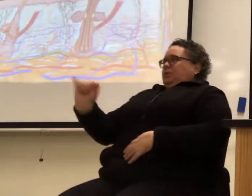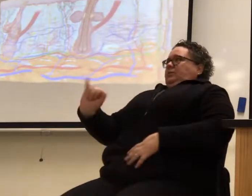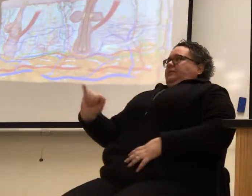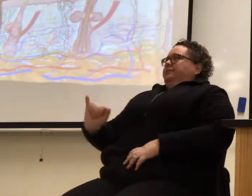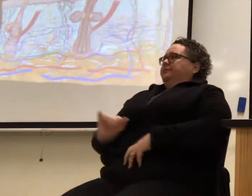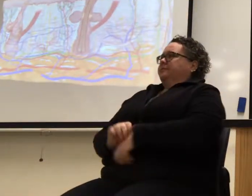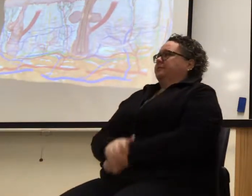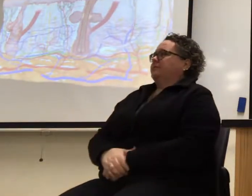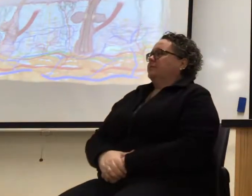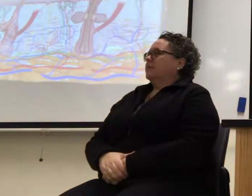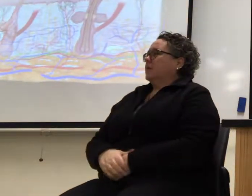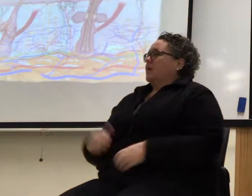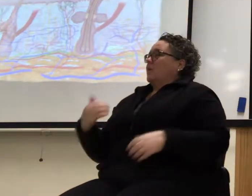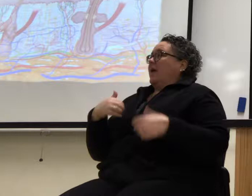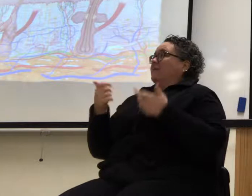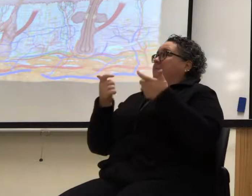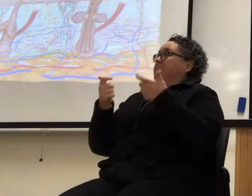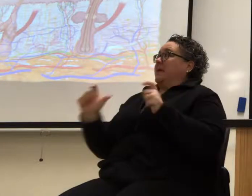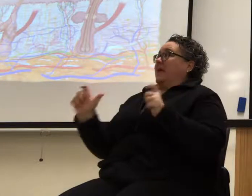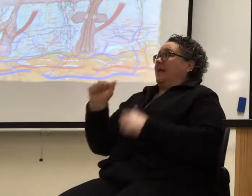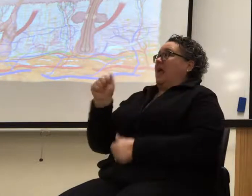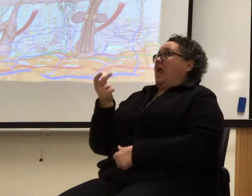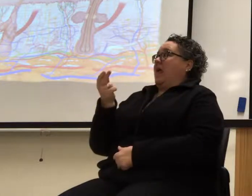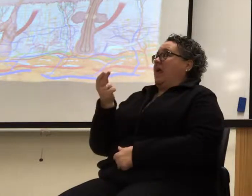Here, you got a big old hair follicle.